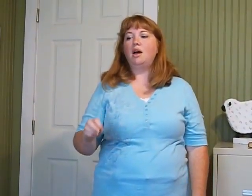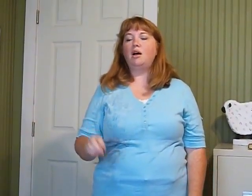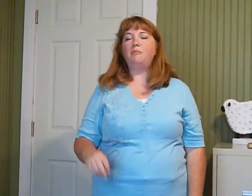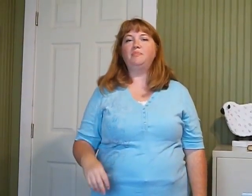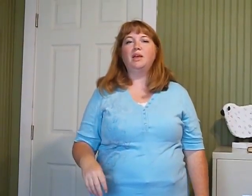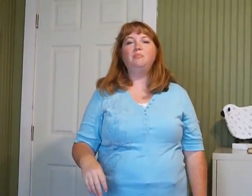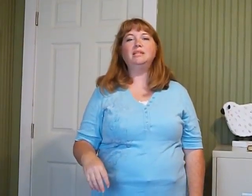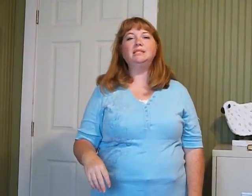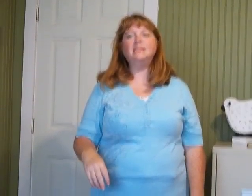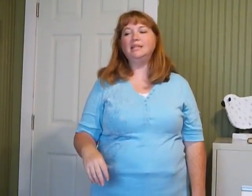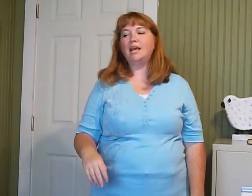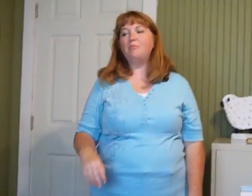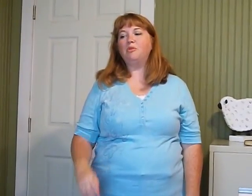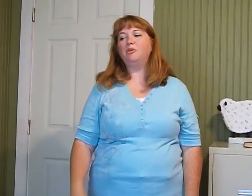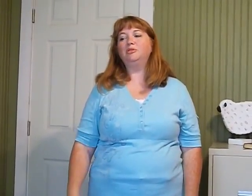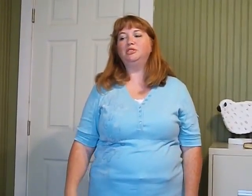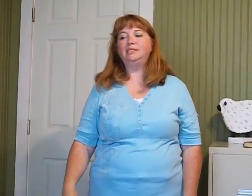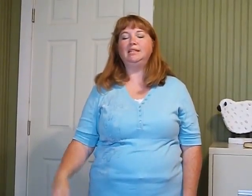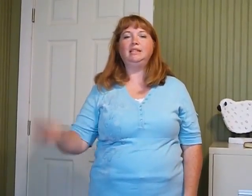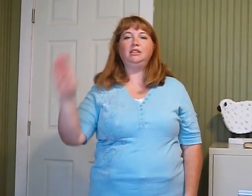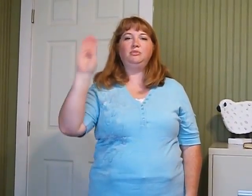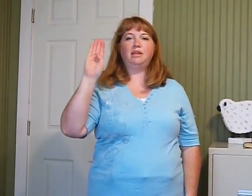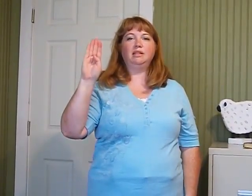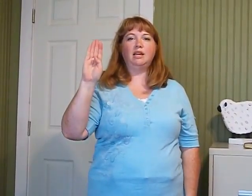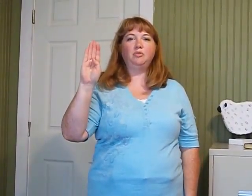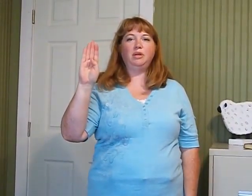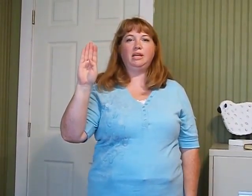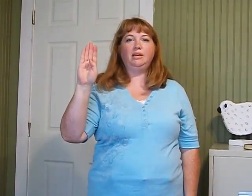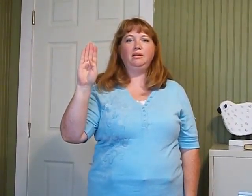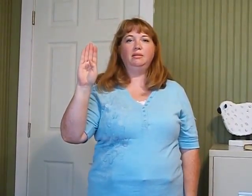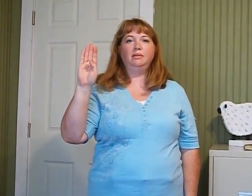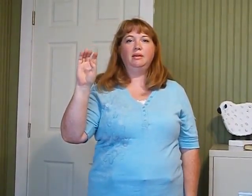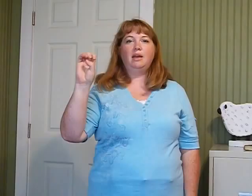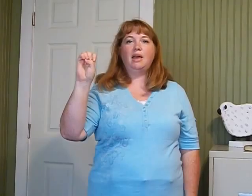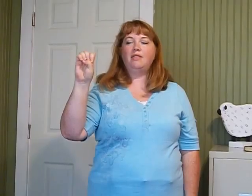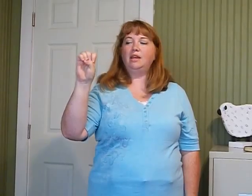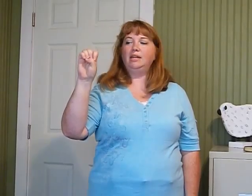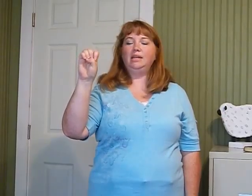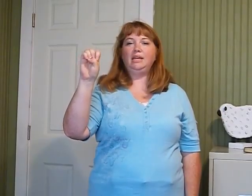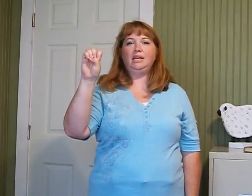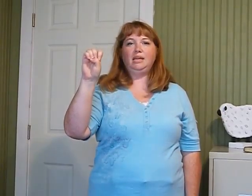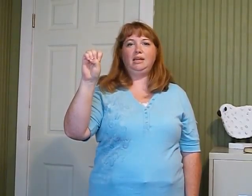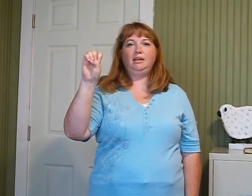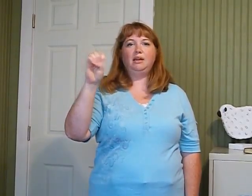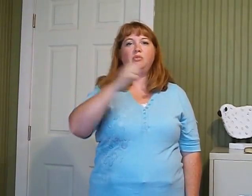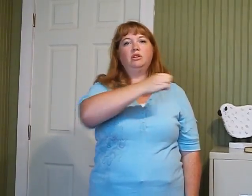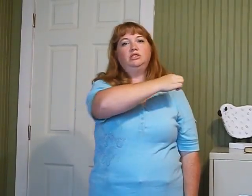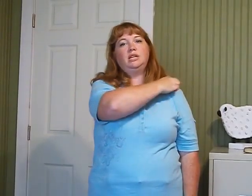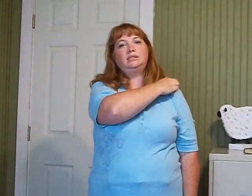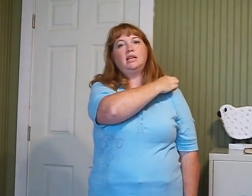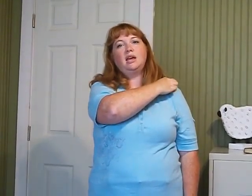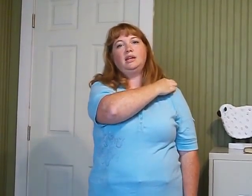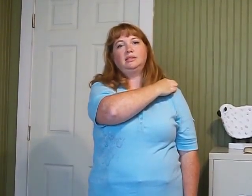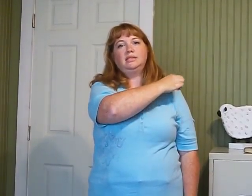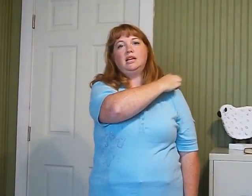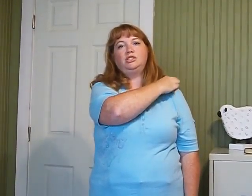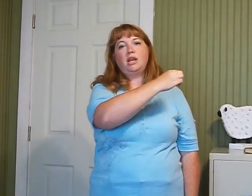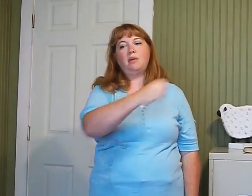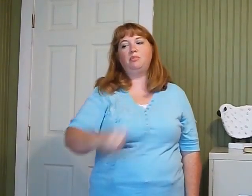monster. Byzantine Emperor Justinian, you make the letter B, and then an E, and we're going to do that sign like the